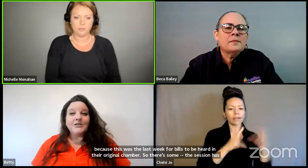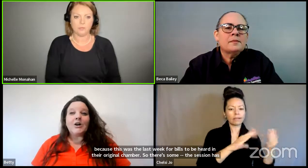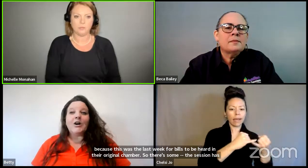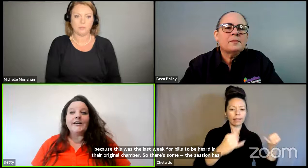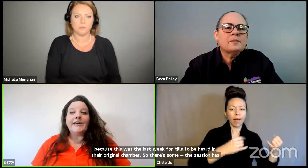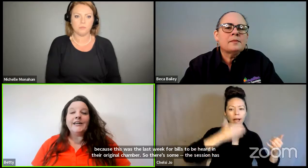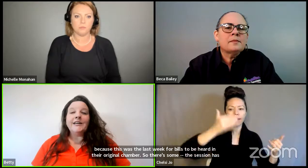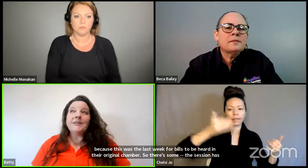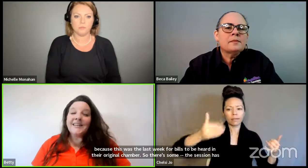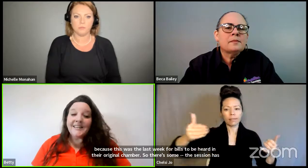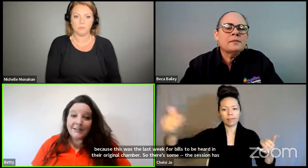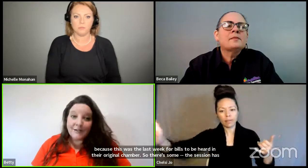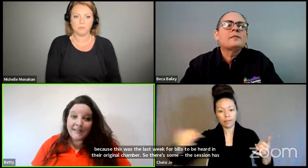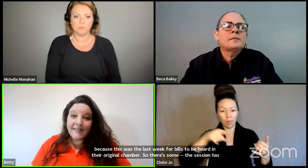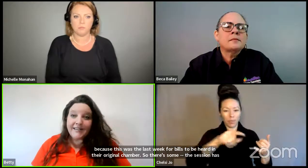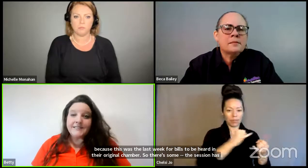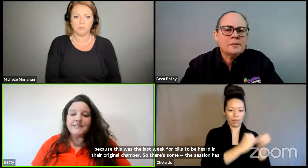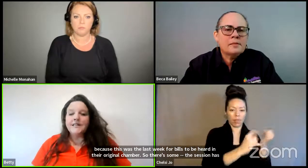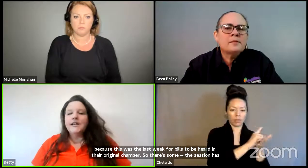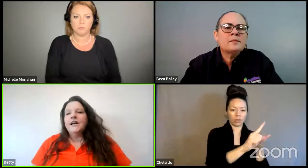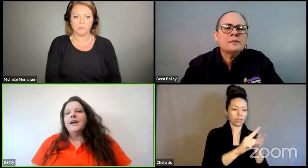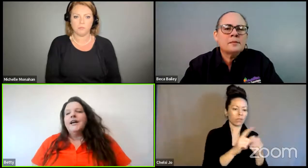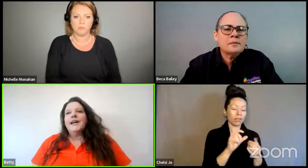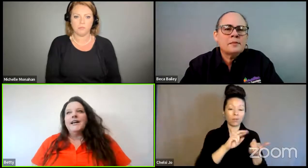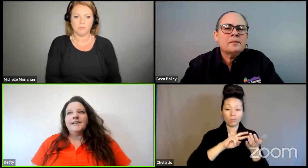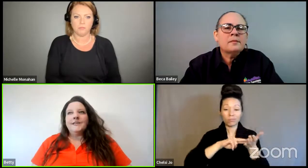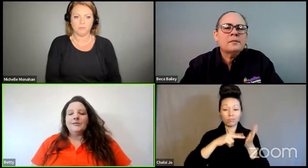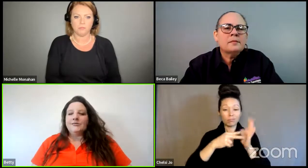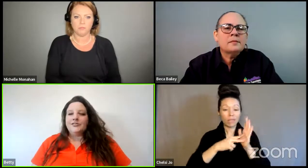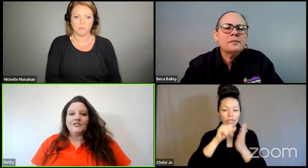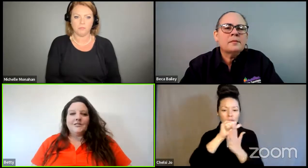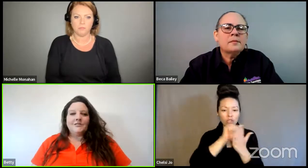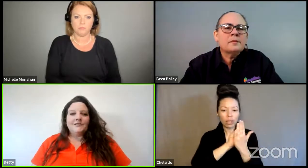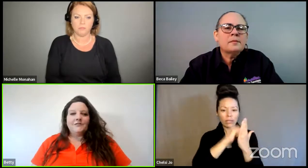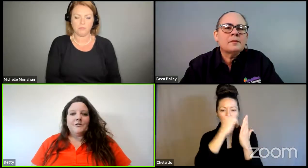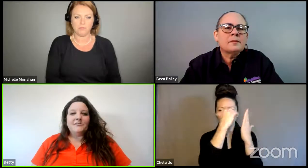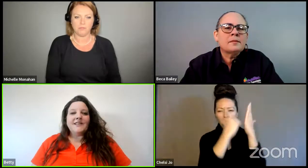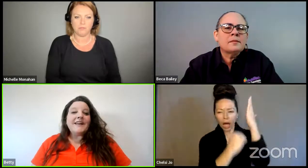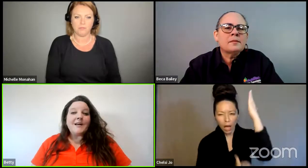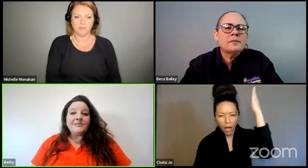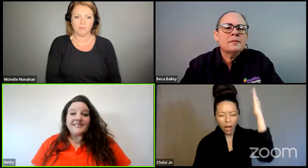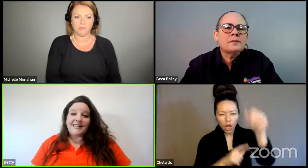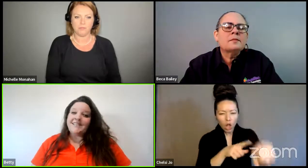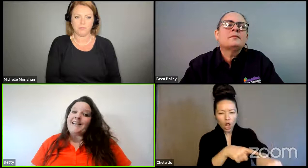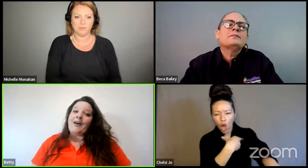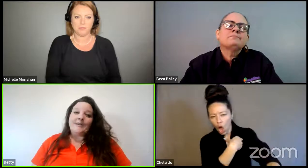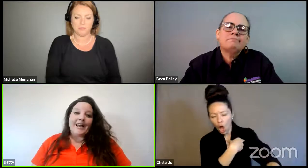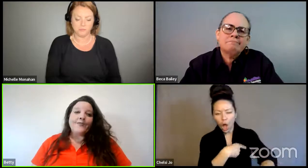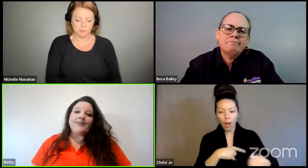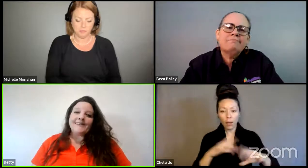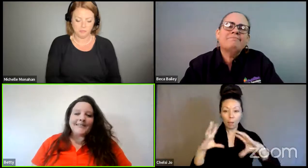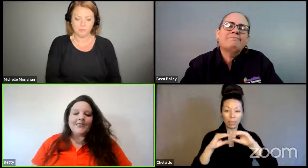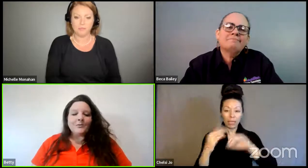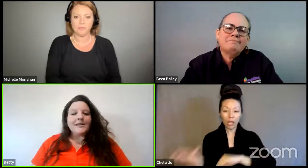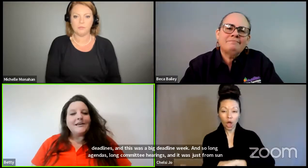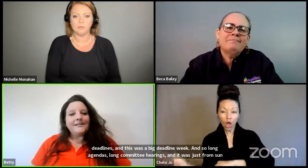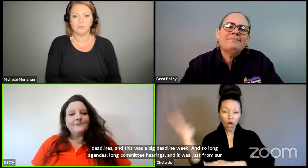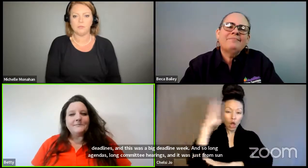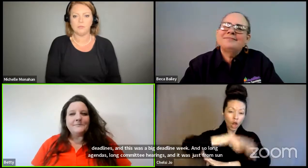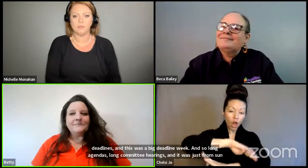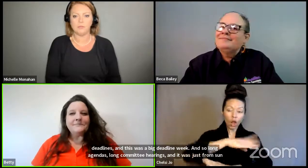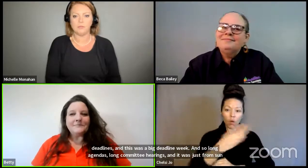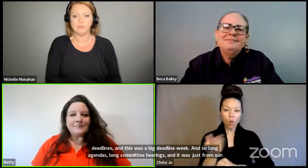agendas, long committee hearings, and it was just from sun up to sundown every day this